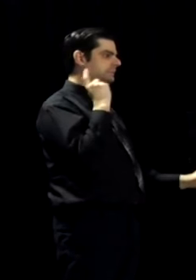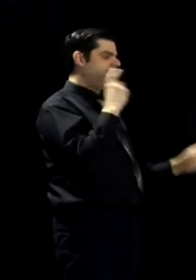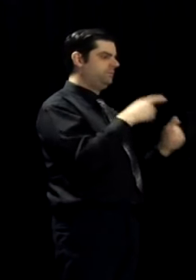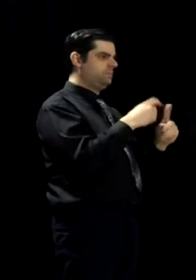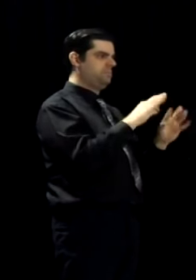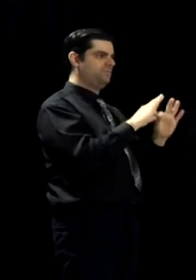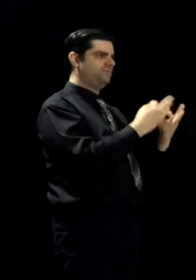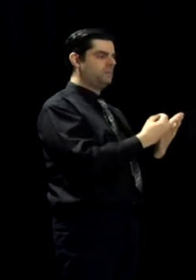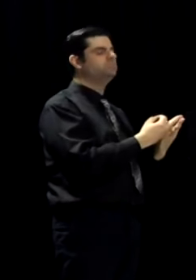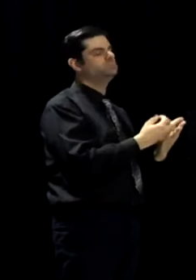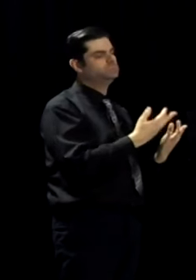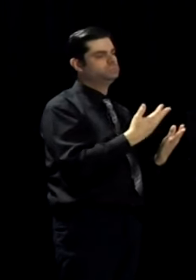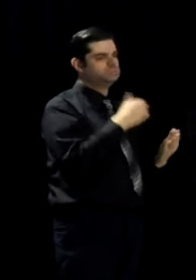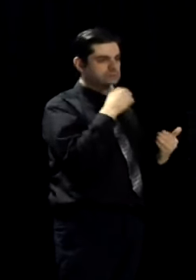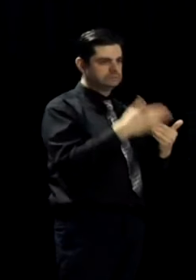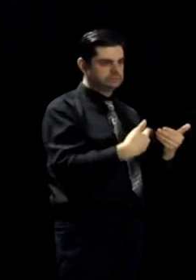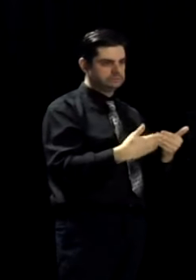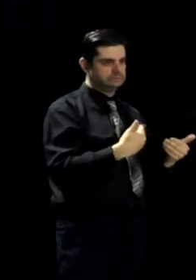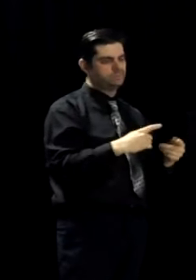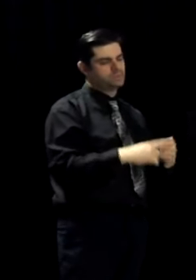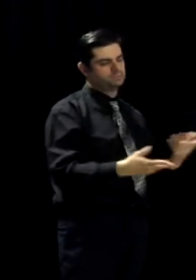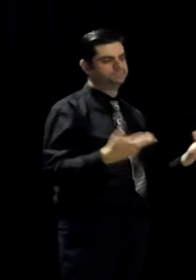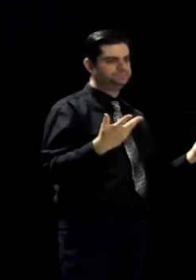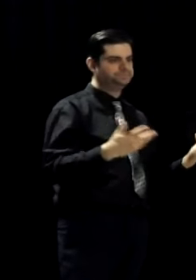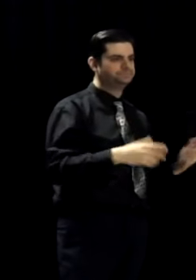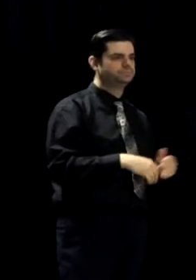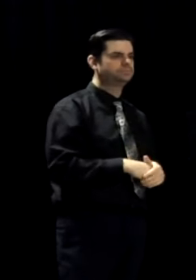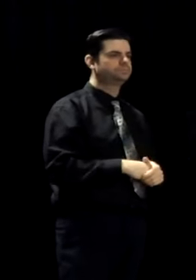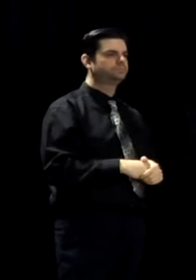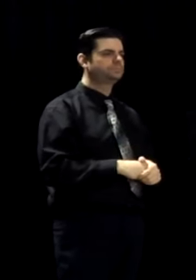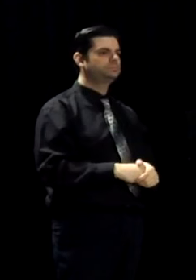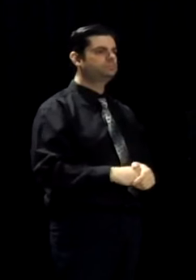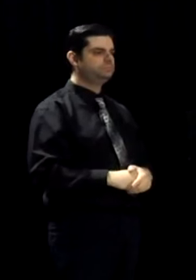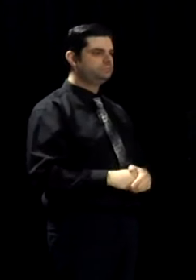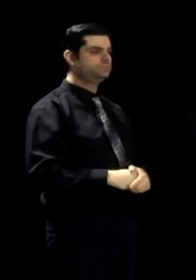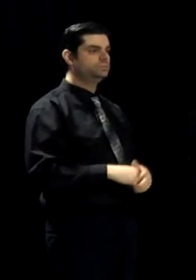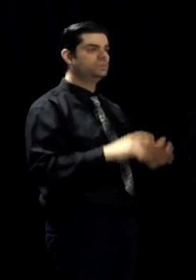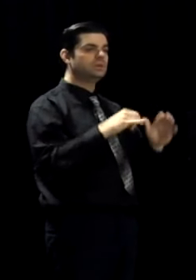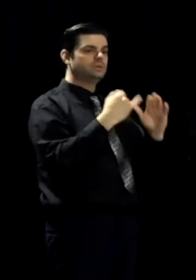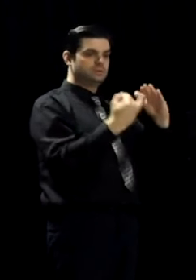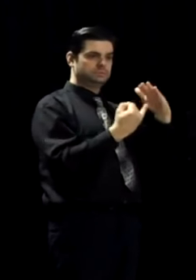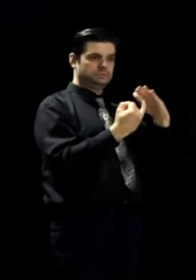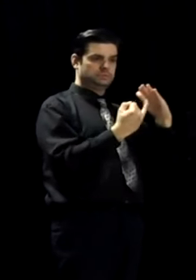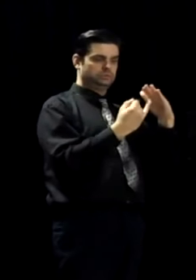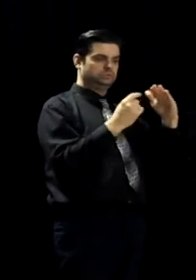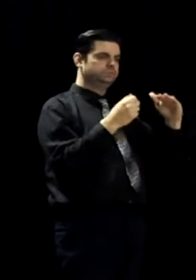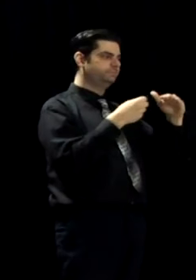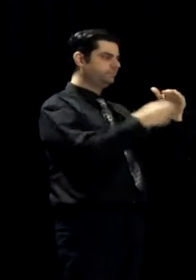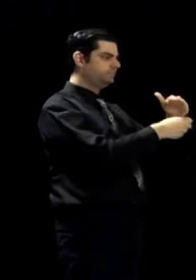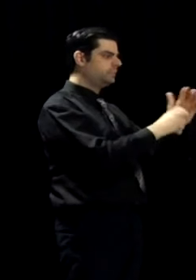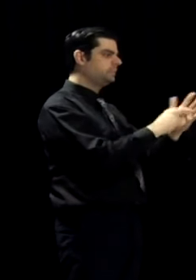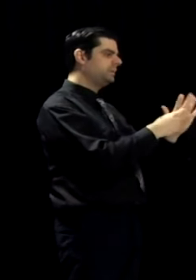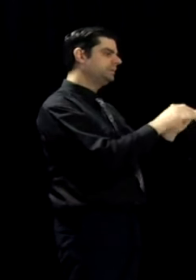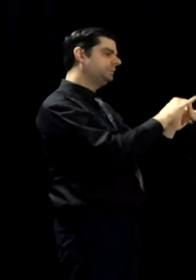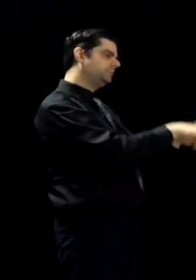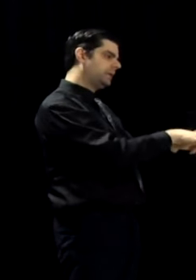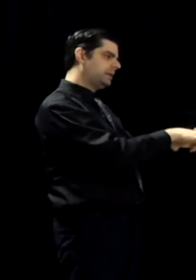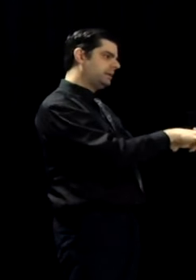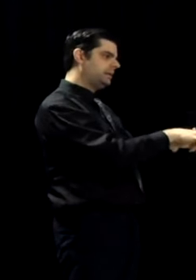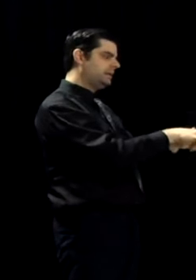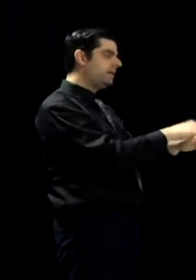isolated in the house, or else your family members could get this. And we've seen more and more of that, even though it